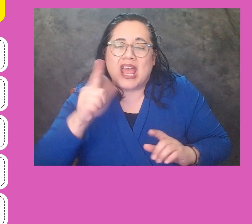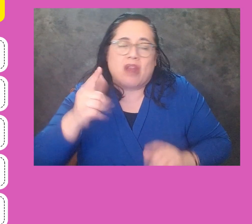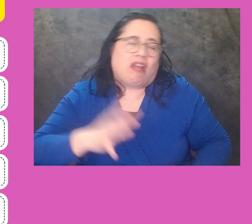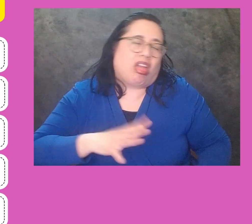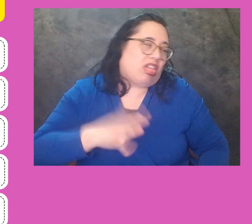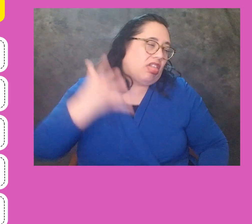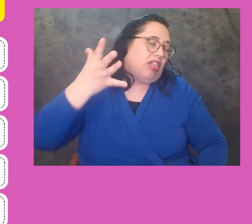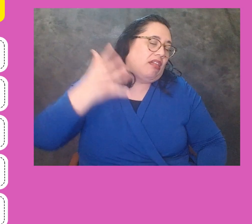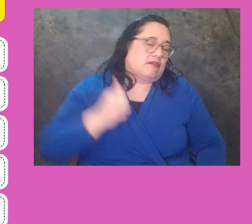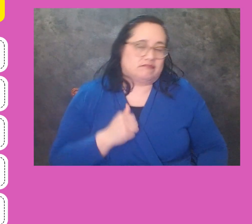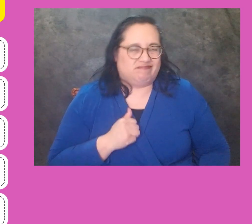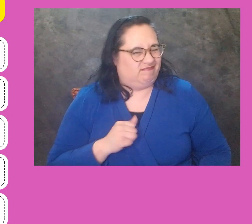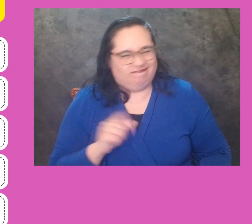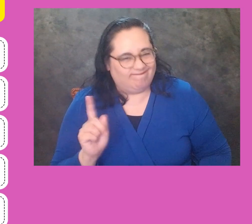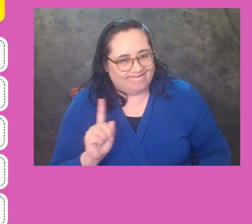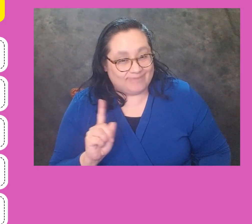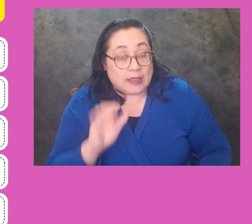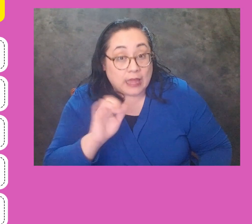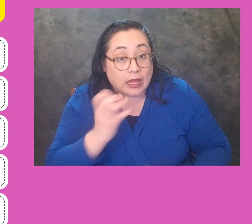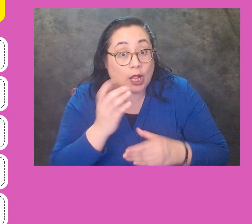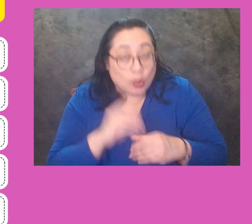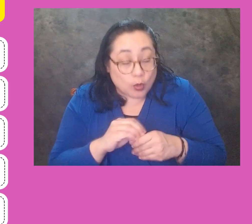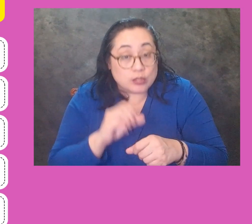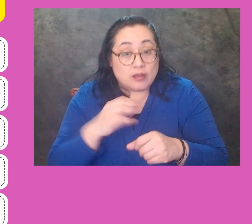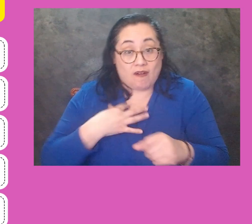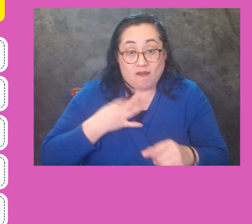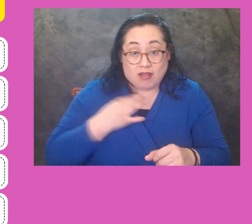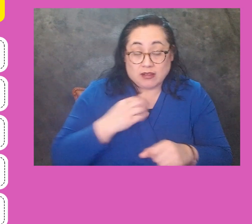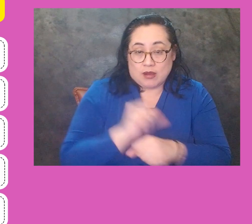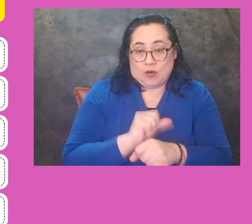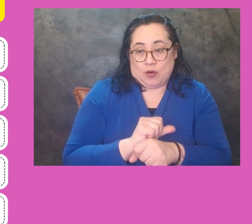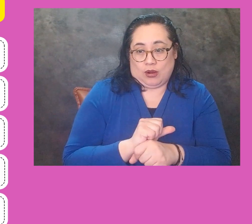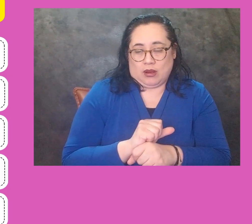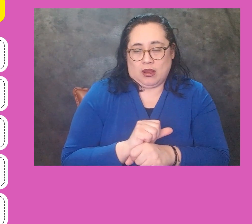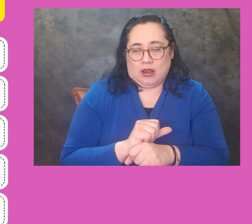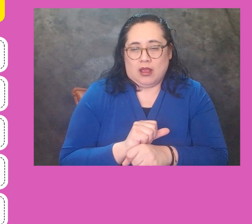resent later, including volunteer work.